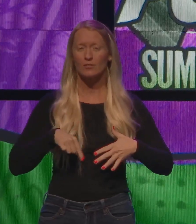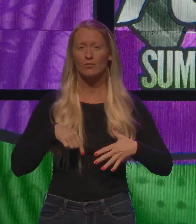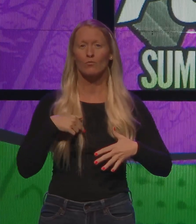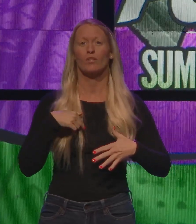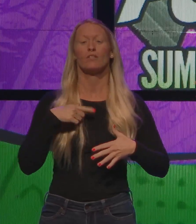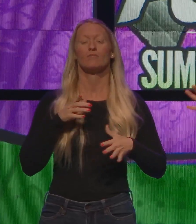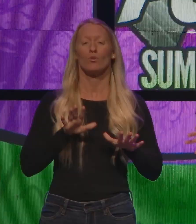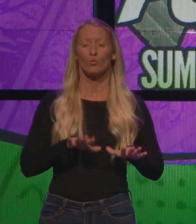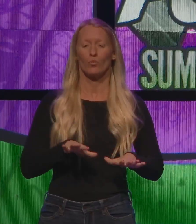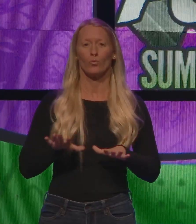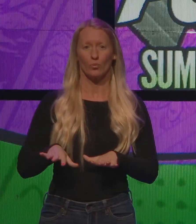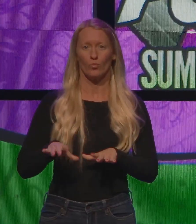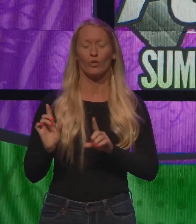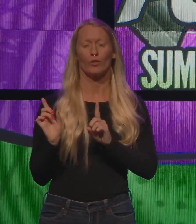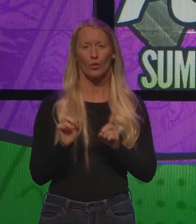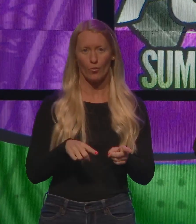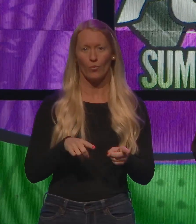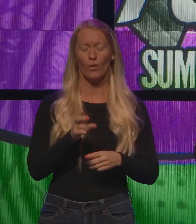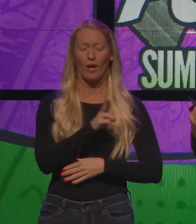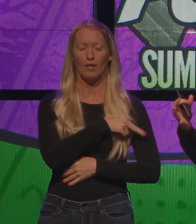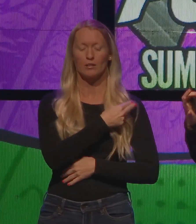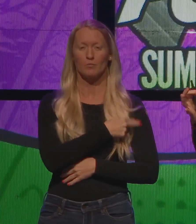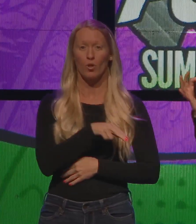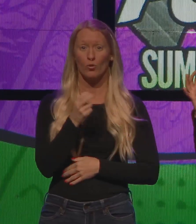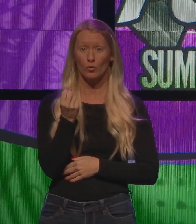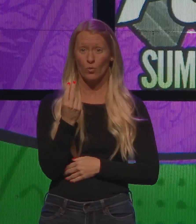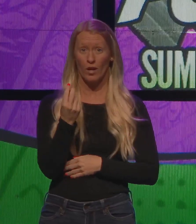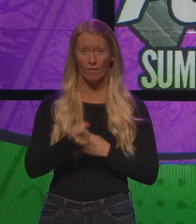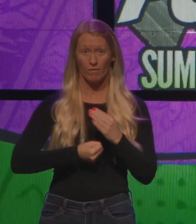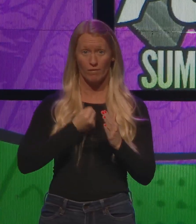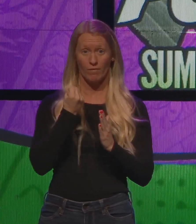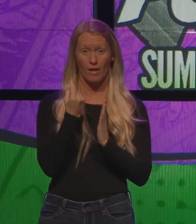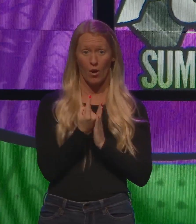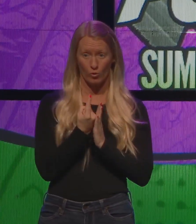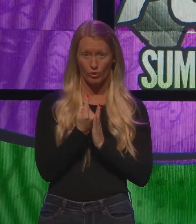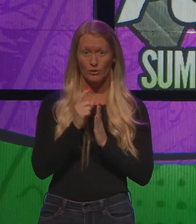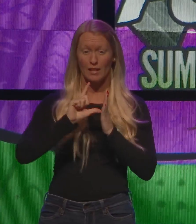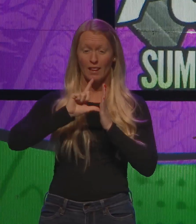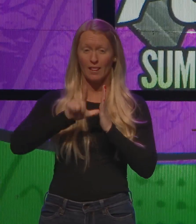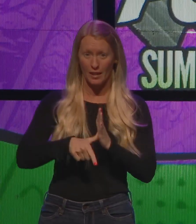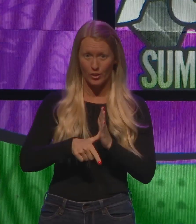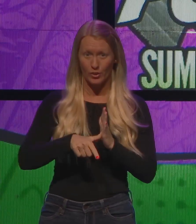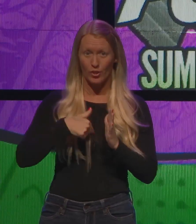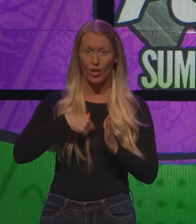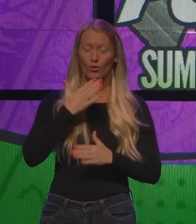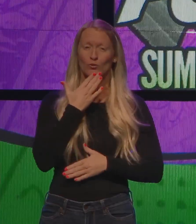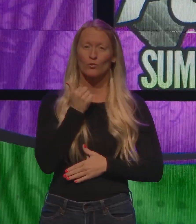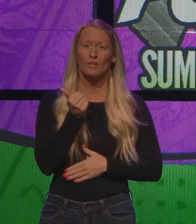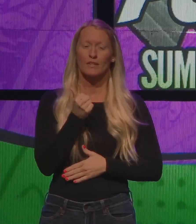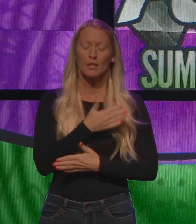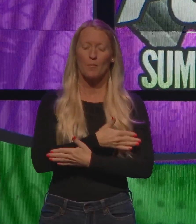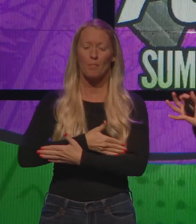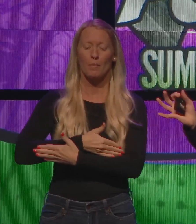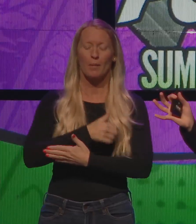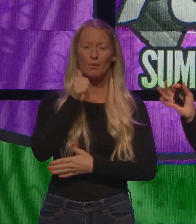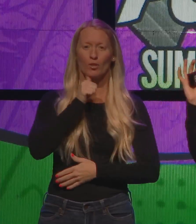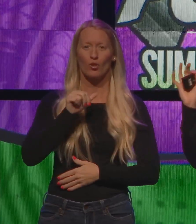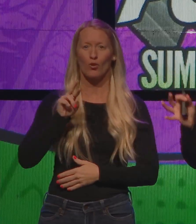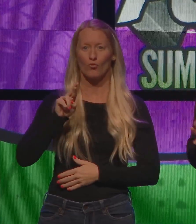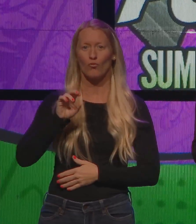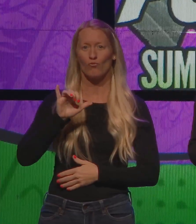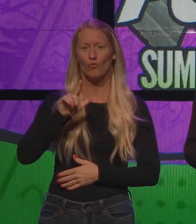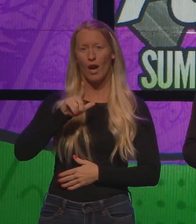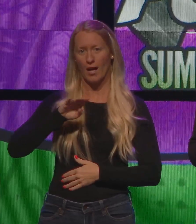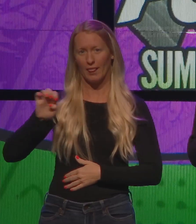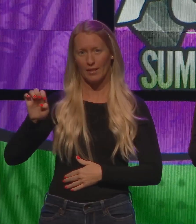way. And not even 12 hours later, our sweet little girl, Riley, was here in the world. I know. Those